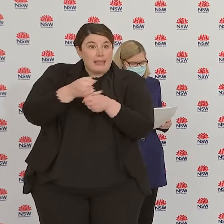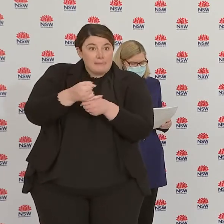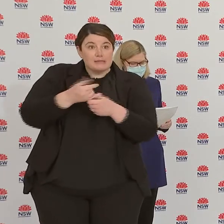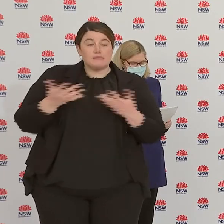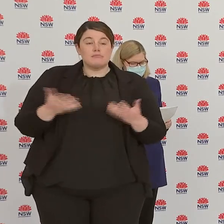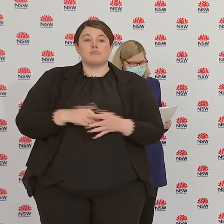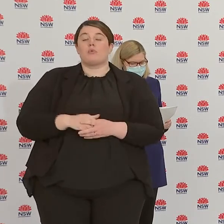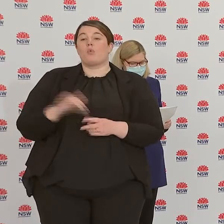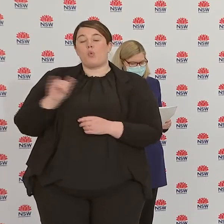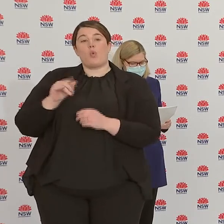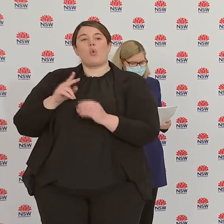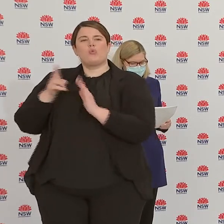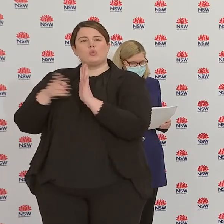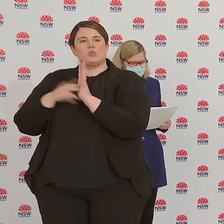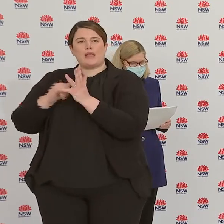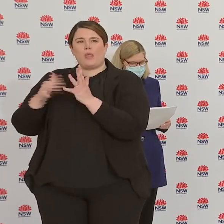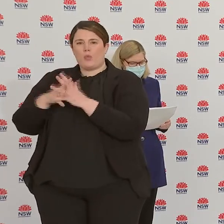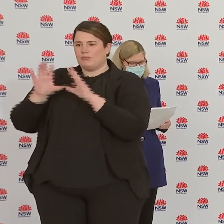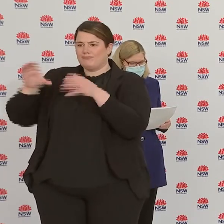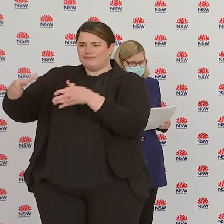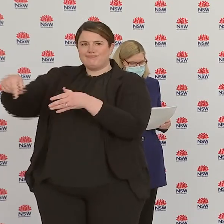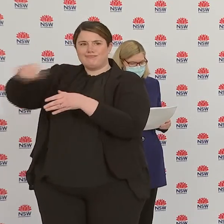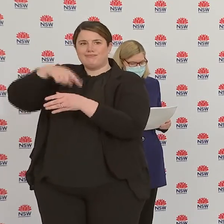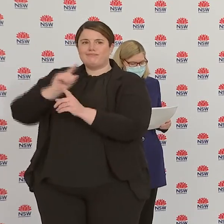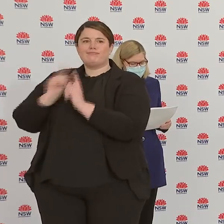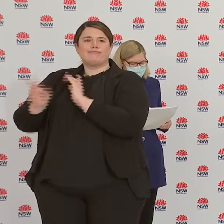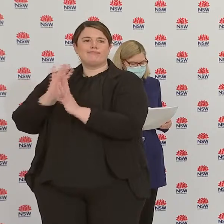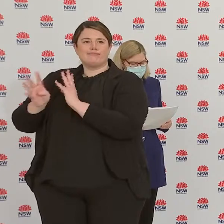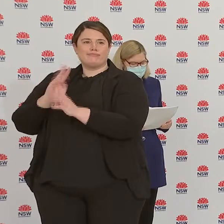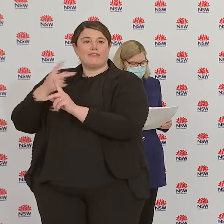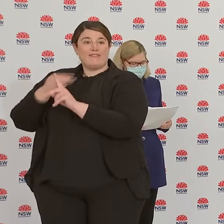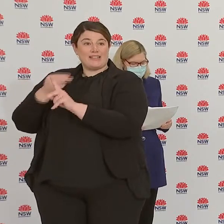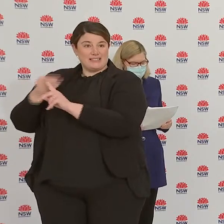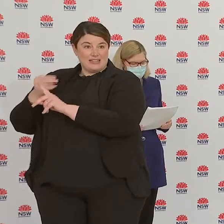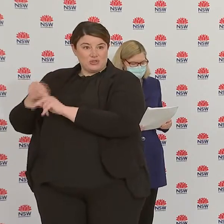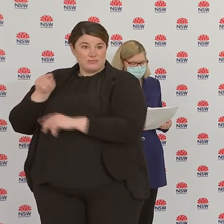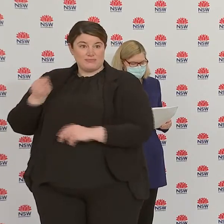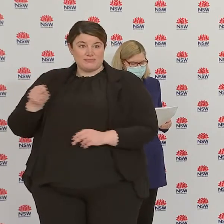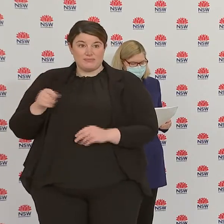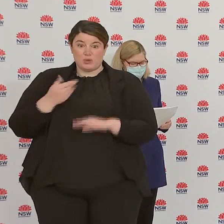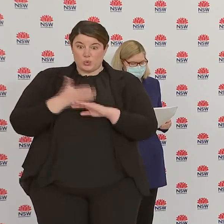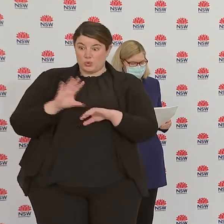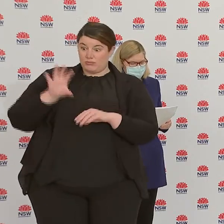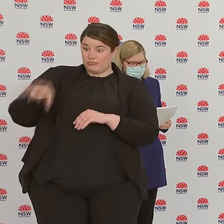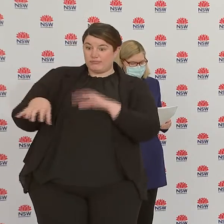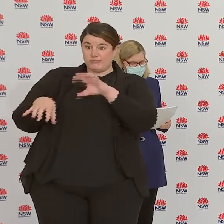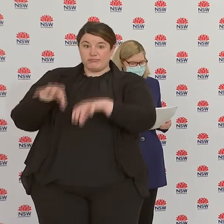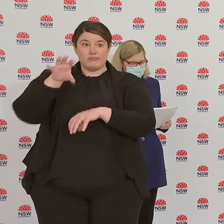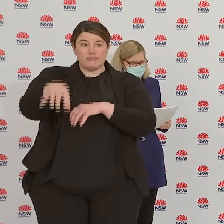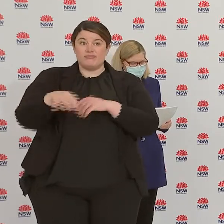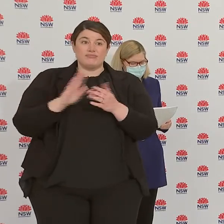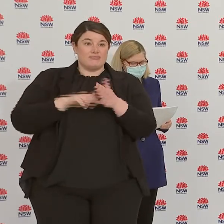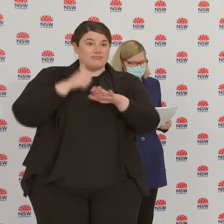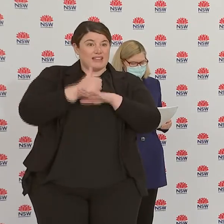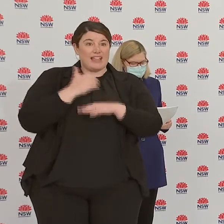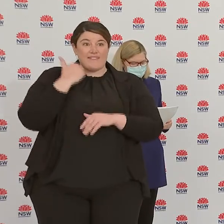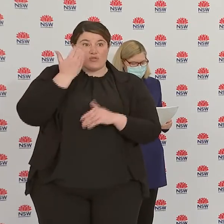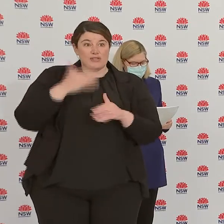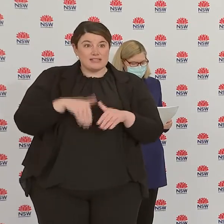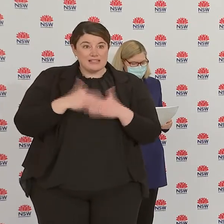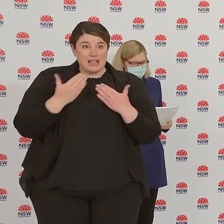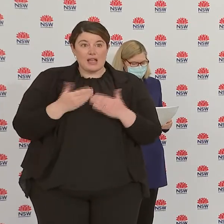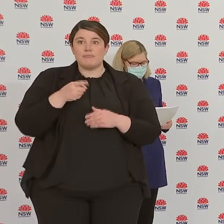and of course through our New South Wales health hubs. And a number of new hubs are being established every day, including in